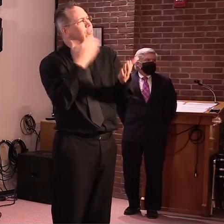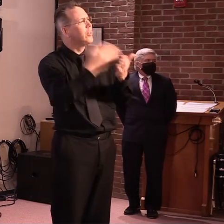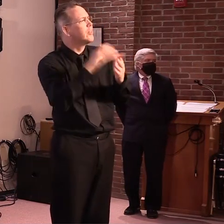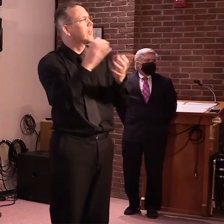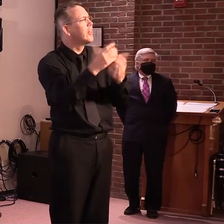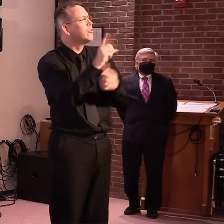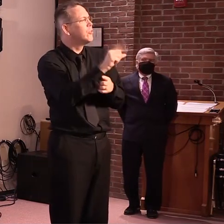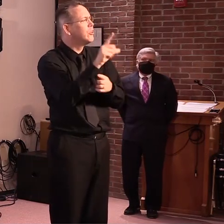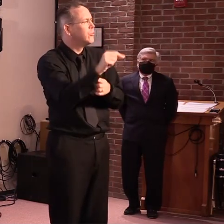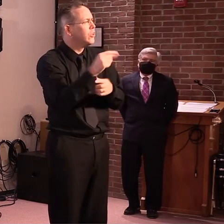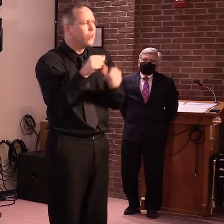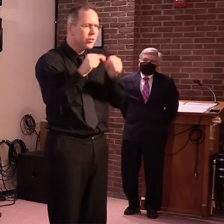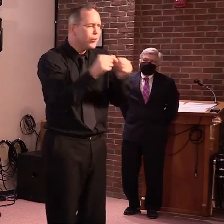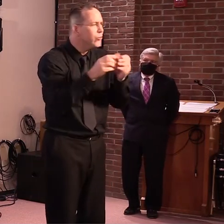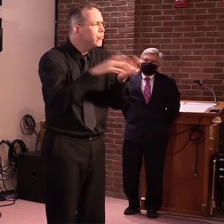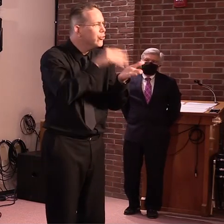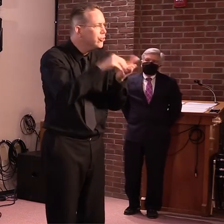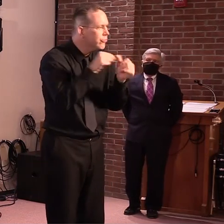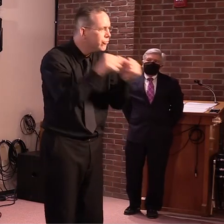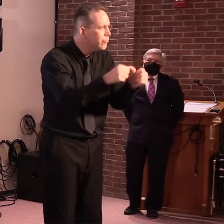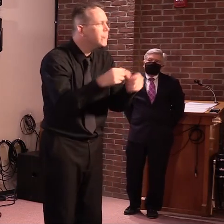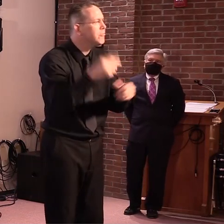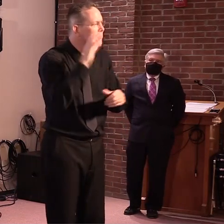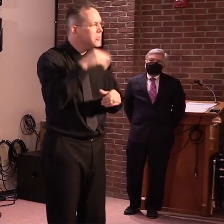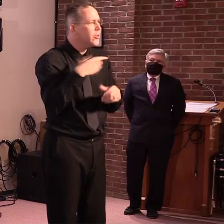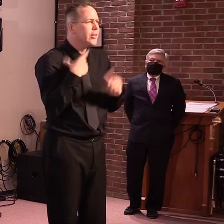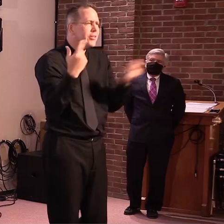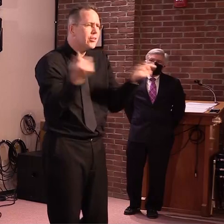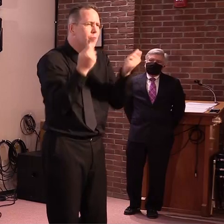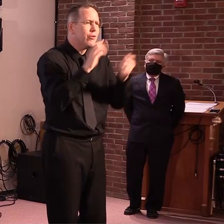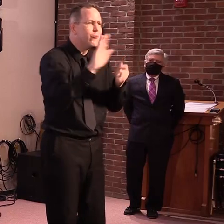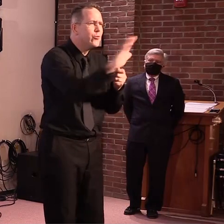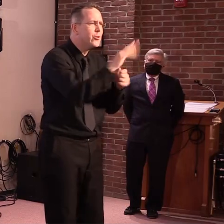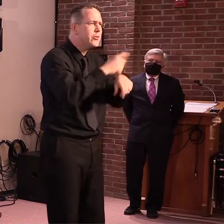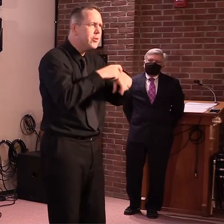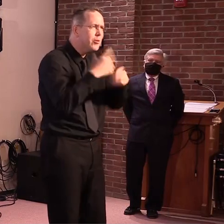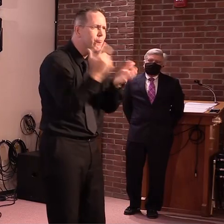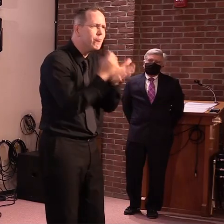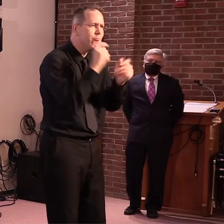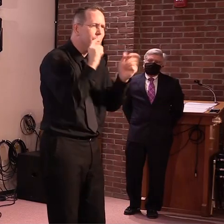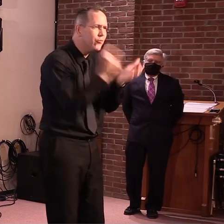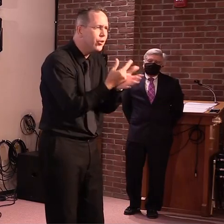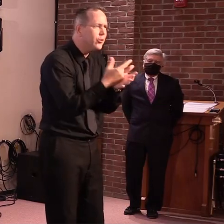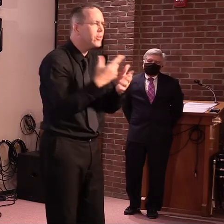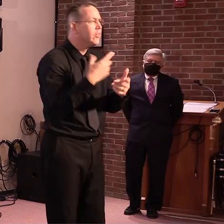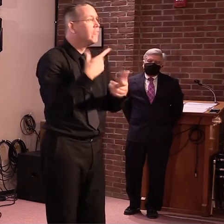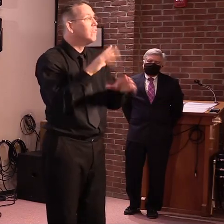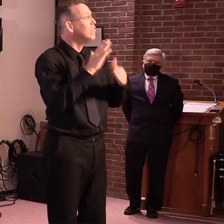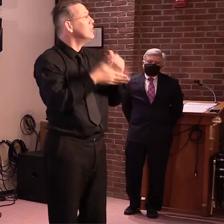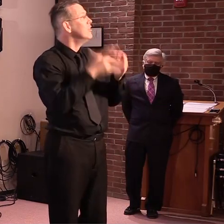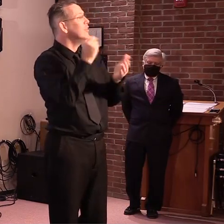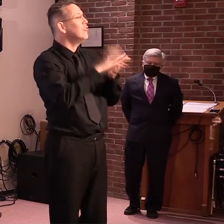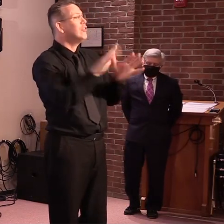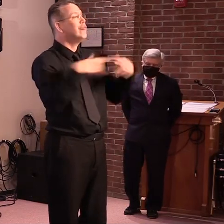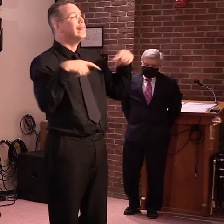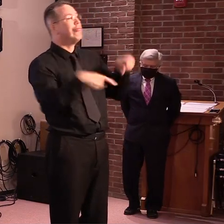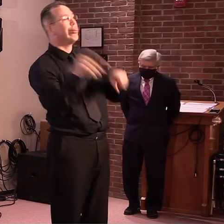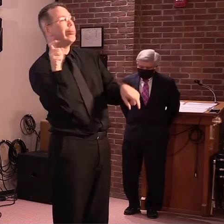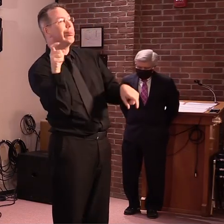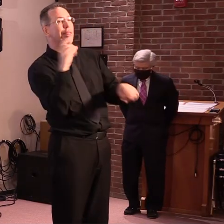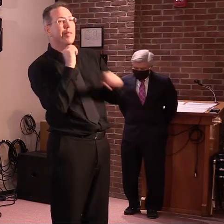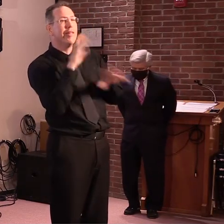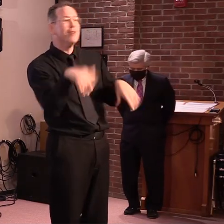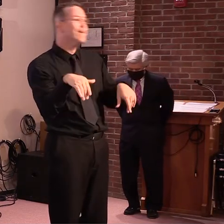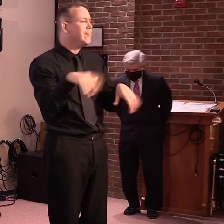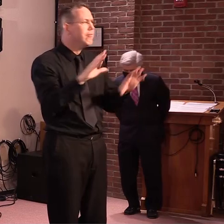it. Celebrate this moment, but don't stop now. We hope this gift helps you take your best